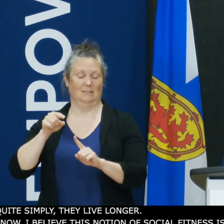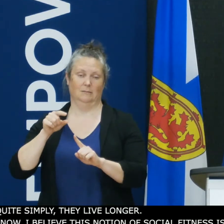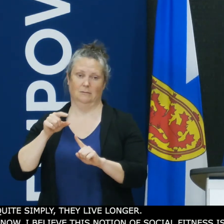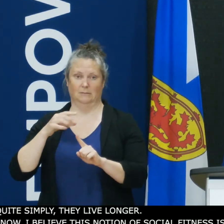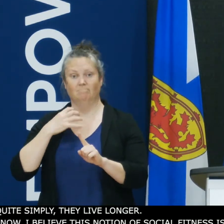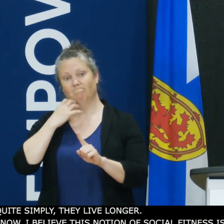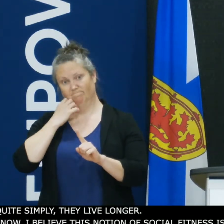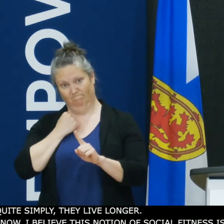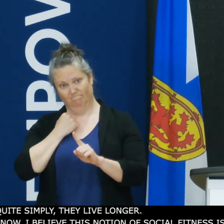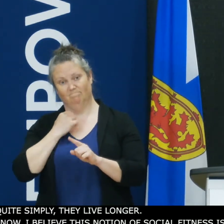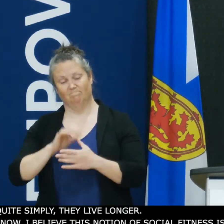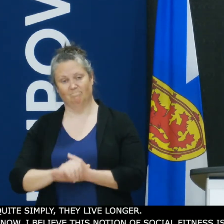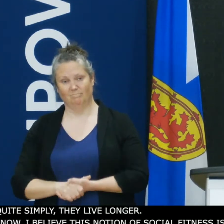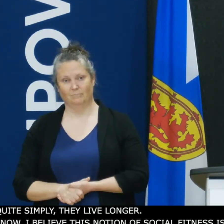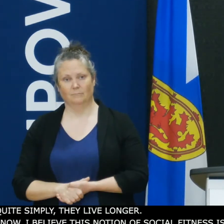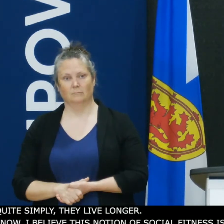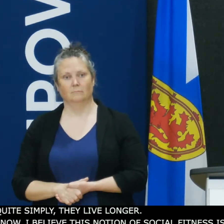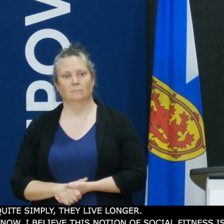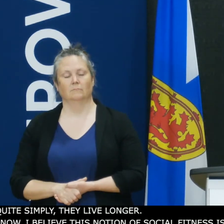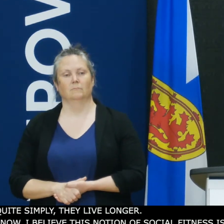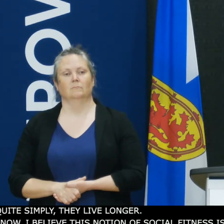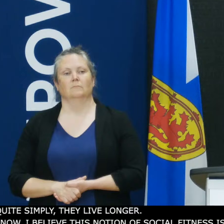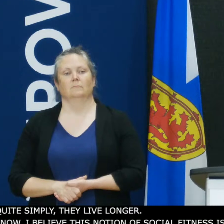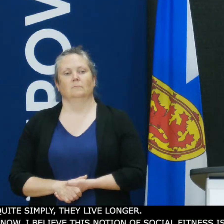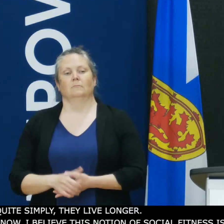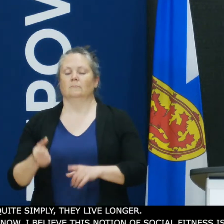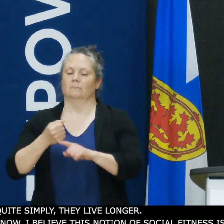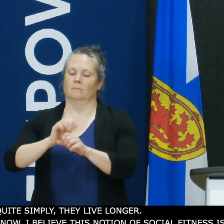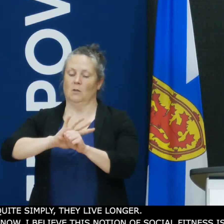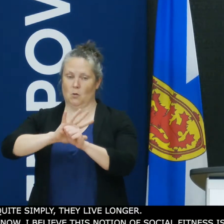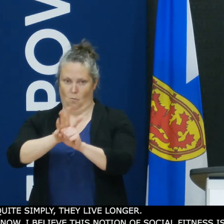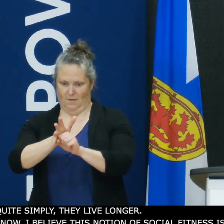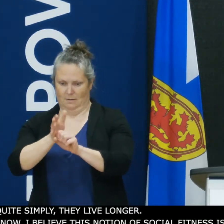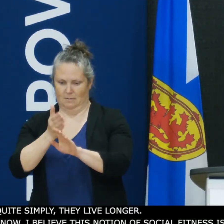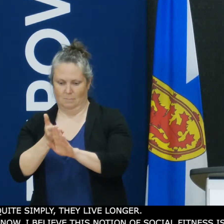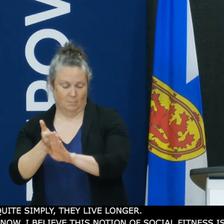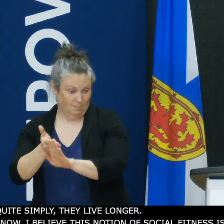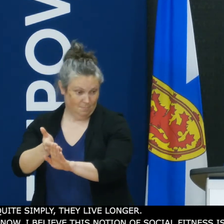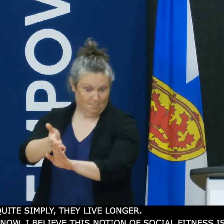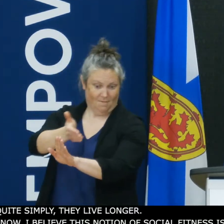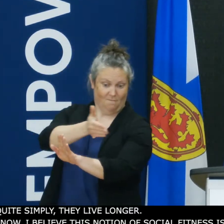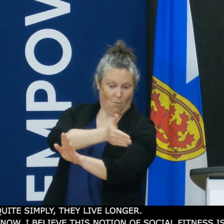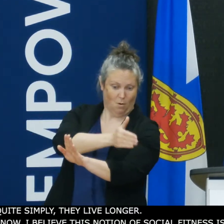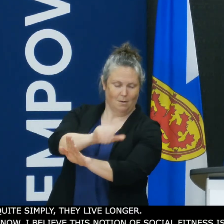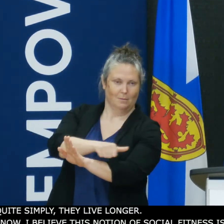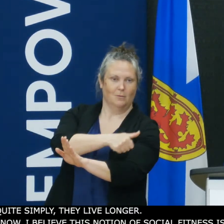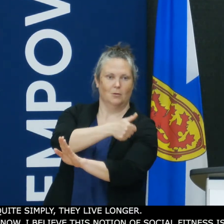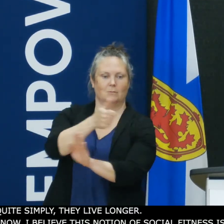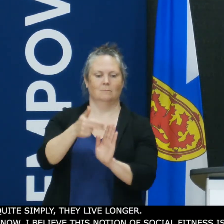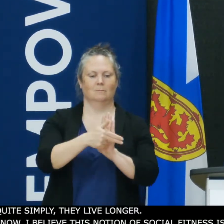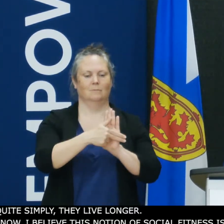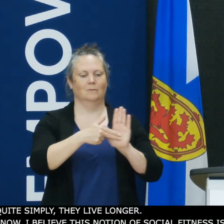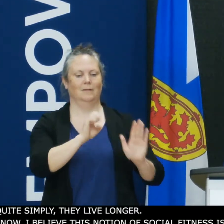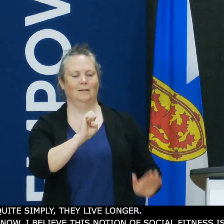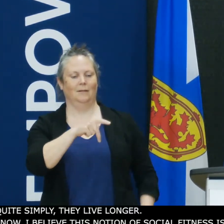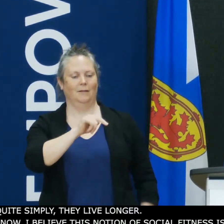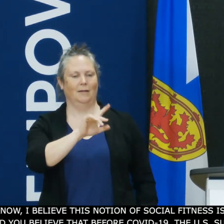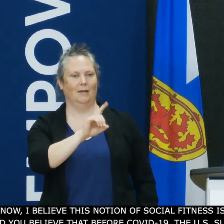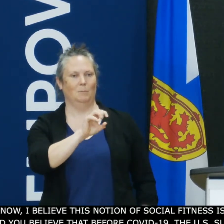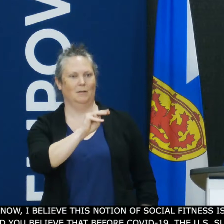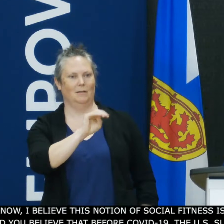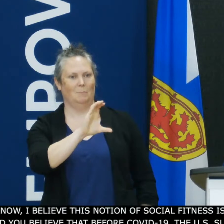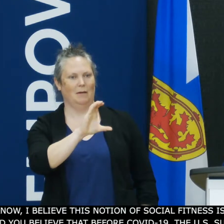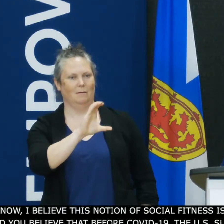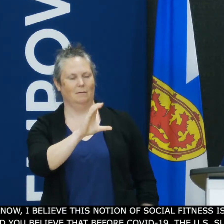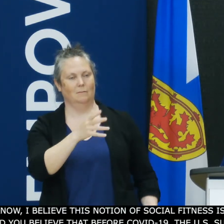COVID-19, the U.S. Surgeon General sounded the alarm of an epidemic of loneliness?